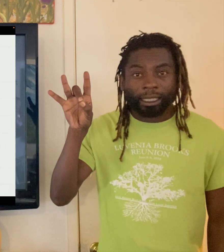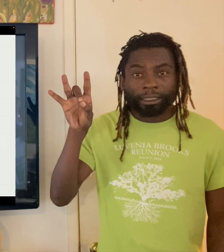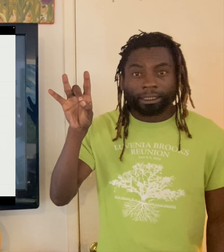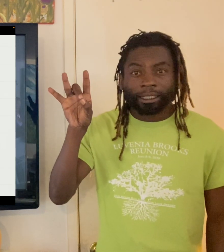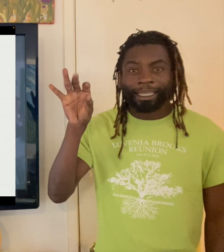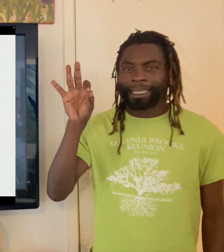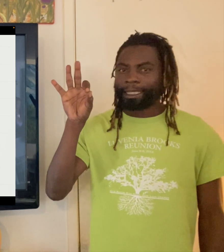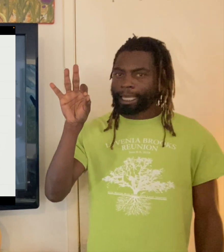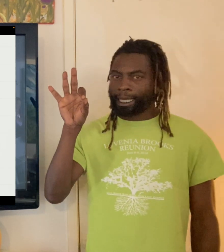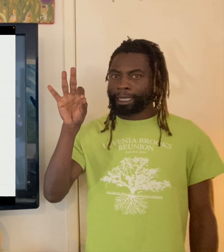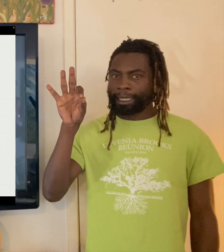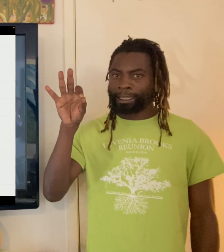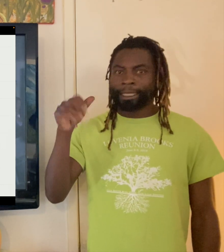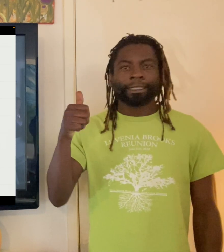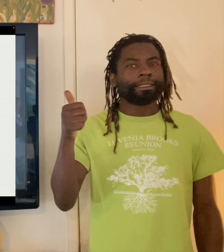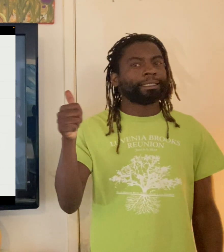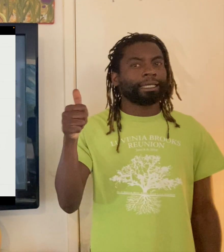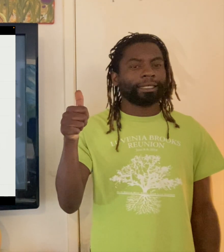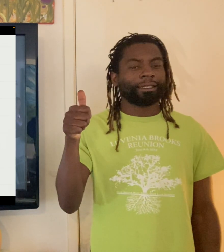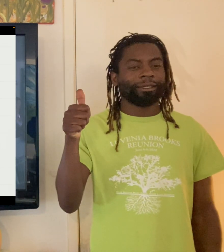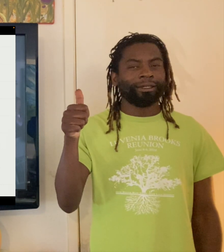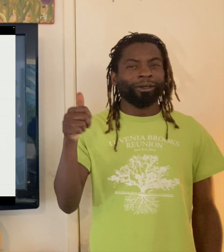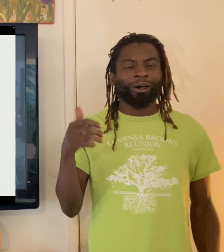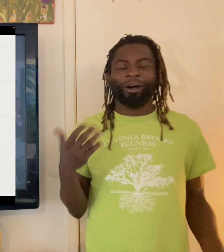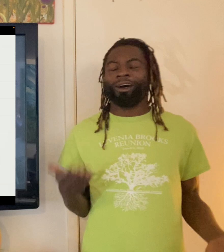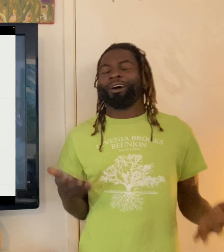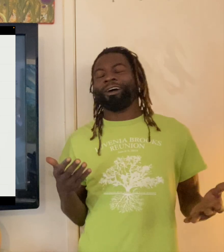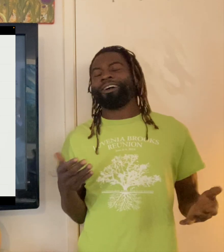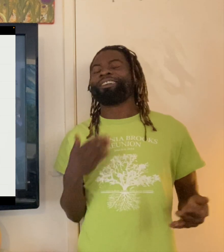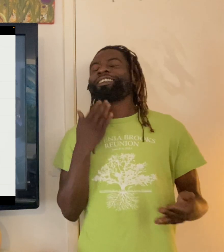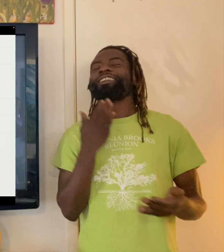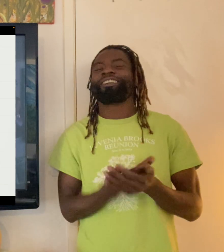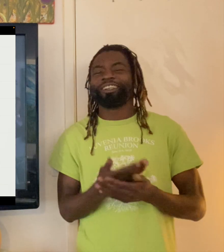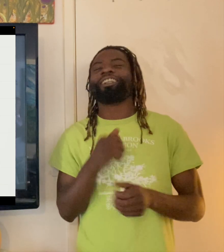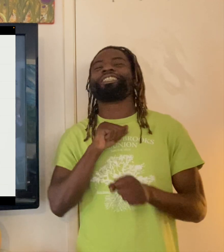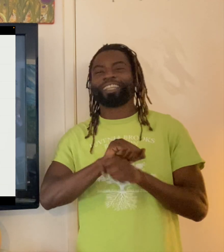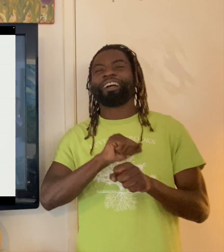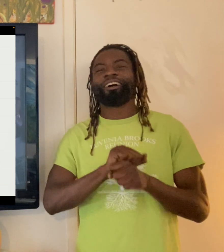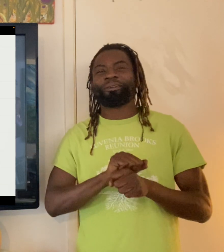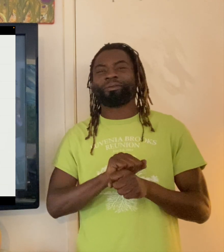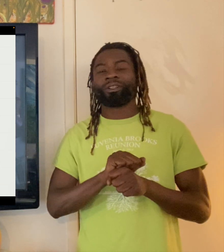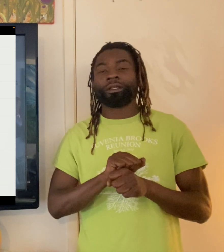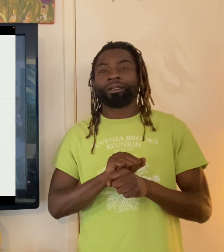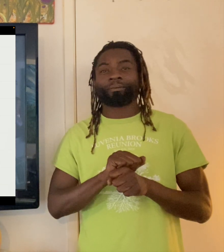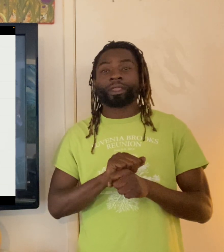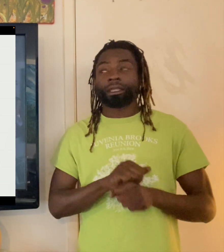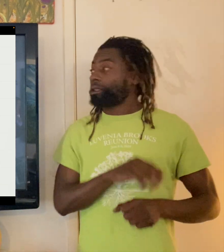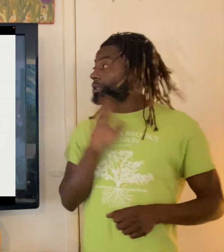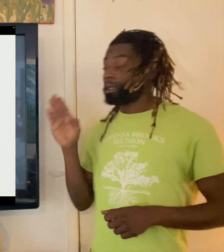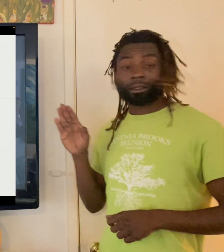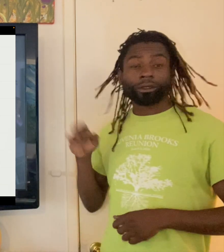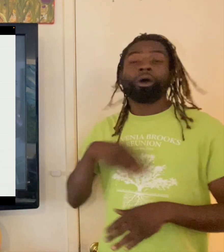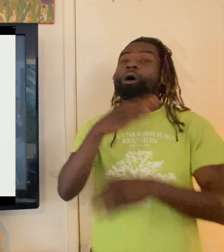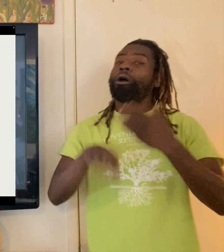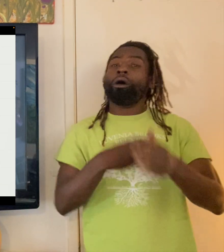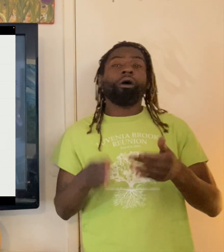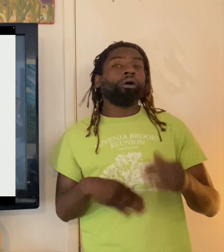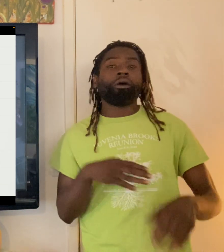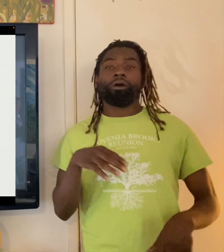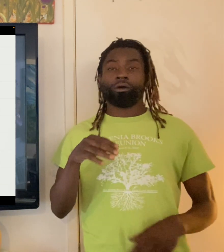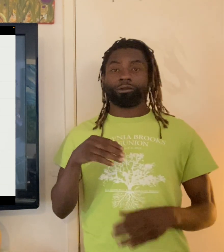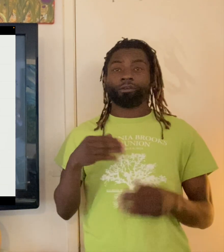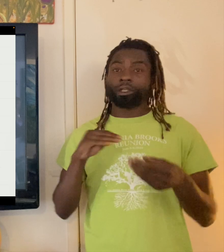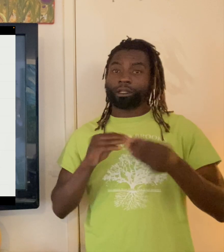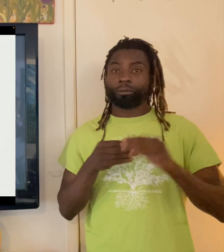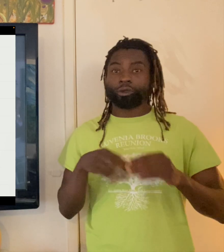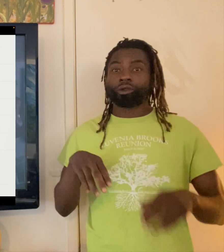7, 8, 9, 10. Ha! Good job! So, these are all the numbers or